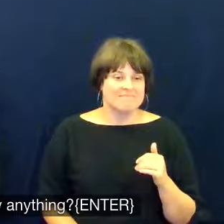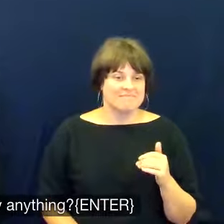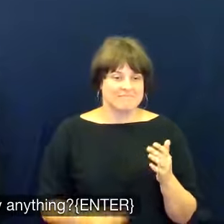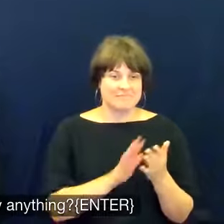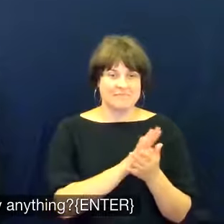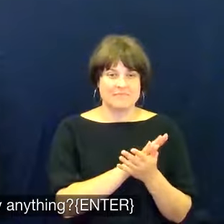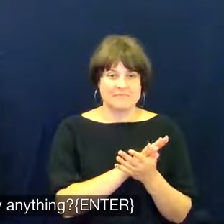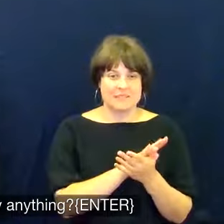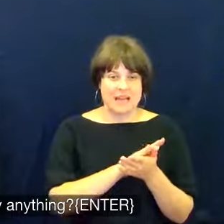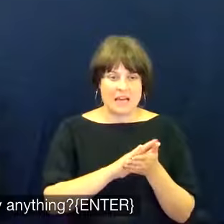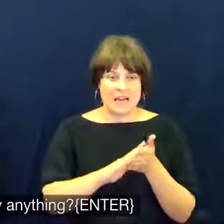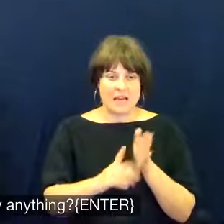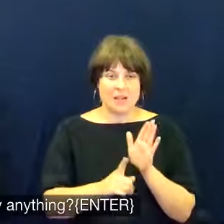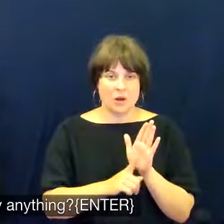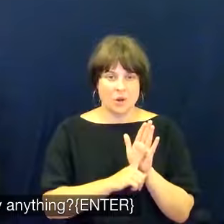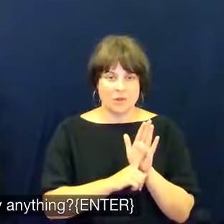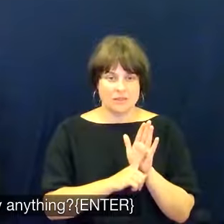Okay, we've got Heather on screen.